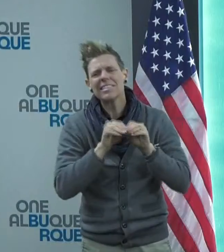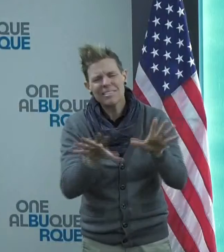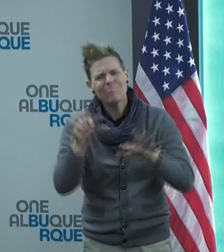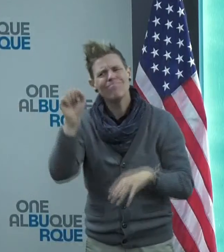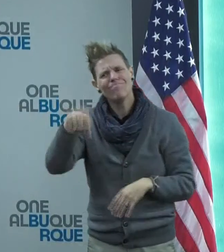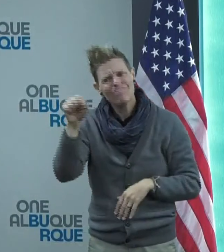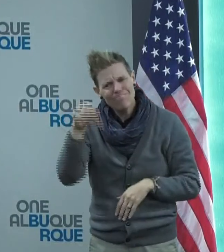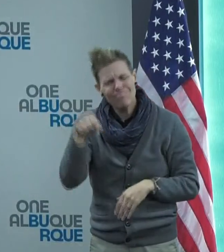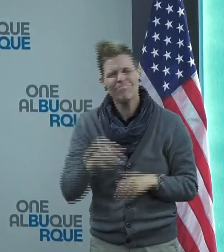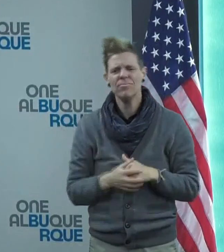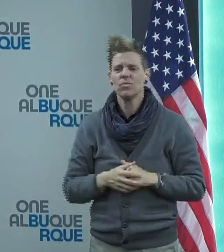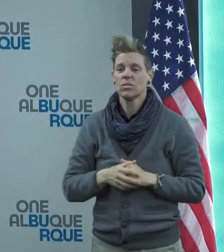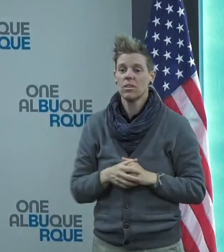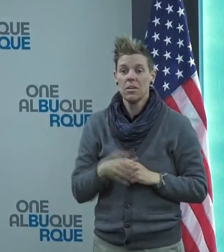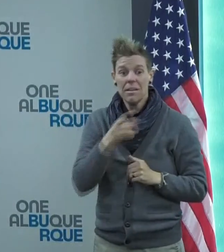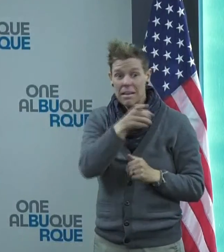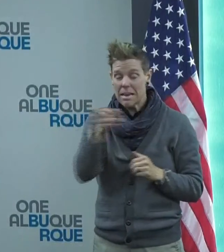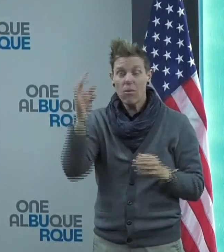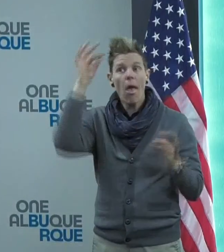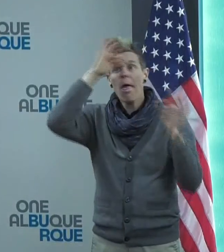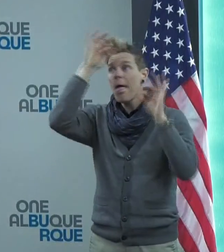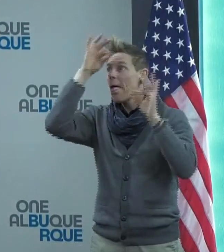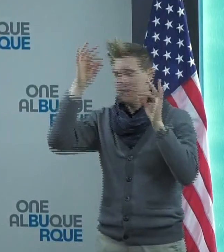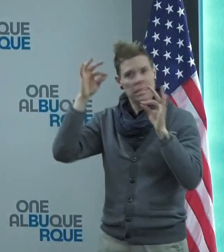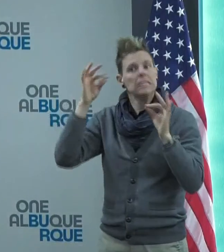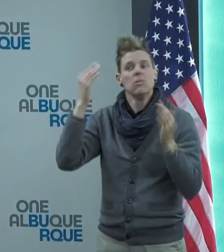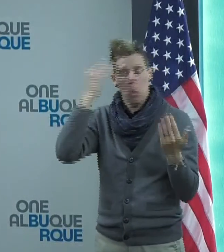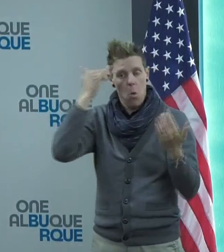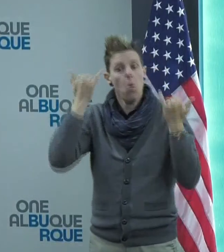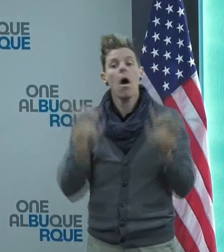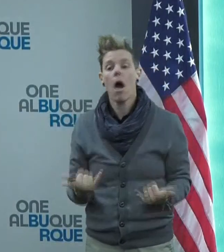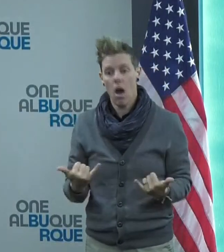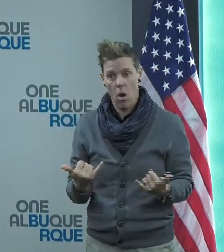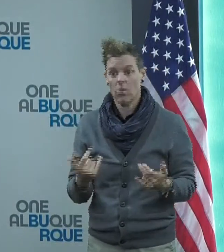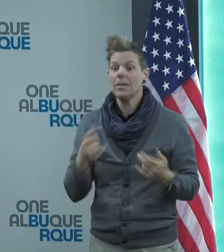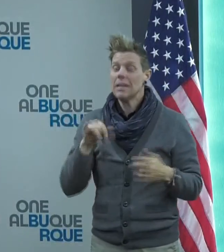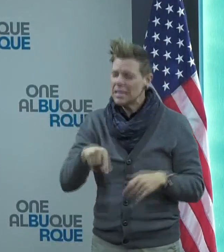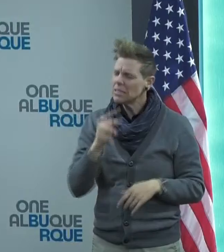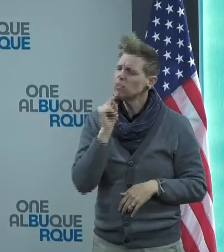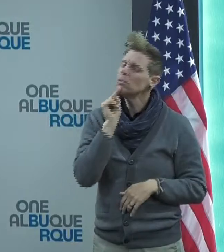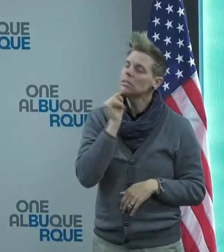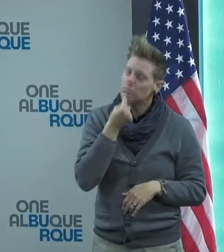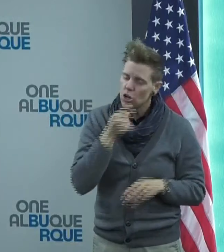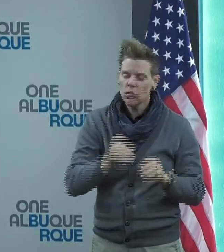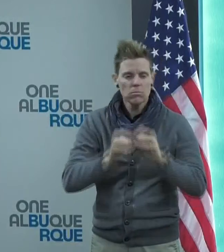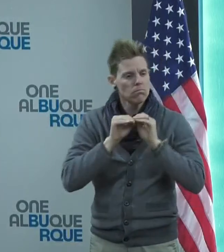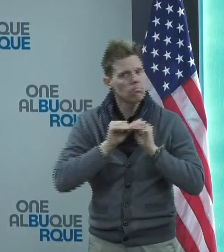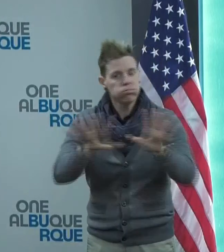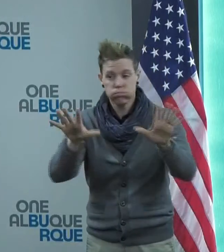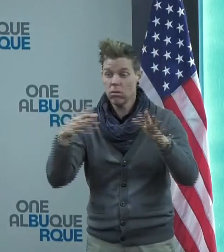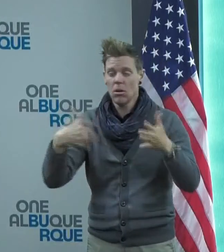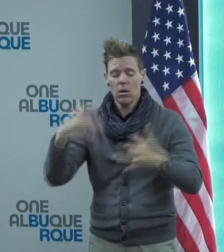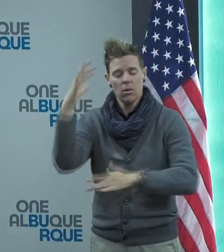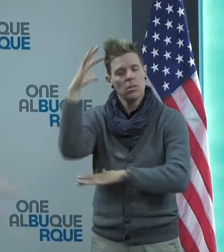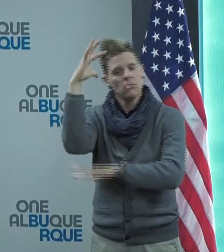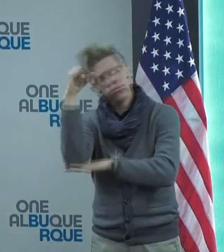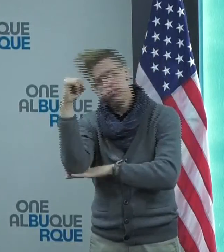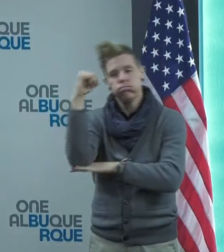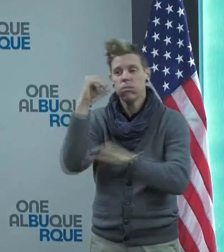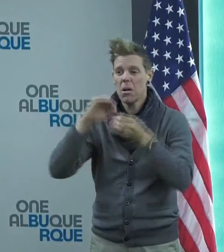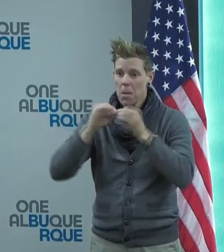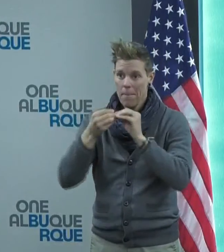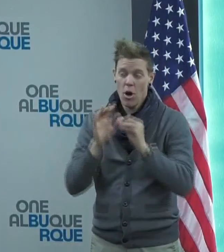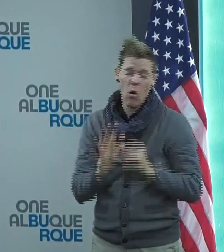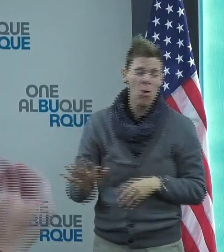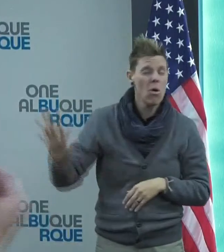know, Corona is just spreading at literally record rates in all over the country, but also in New Mexico and